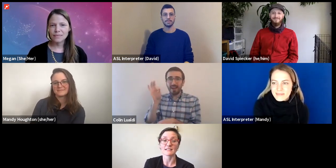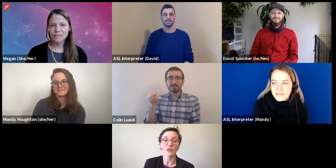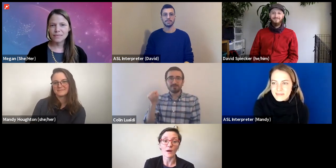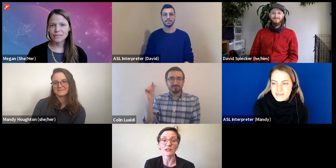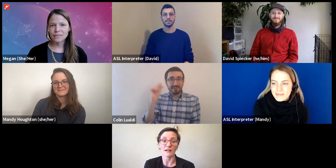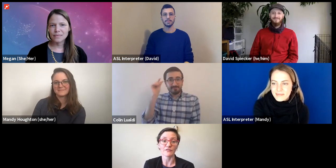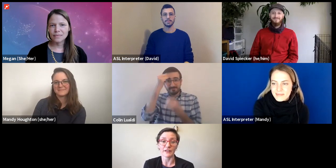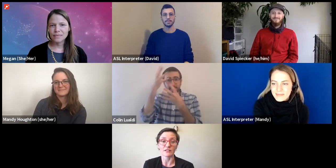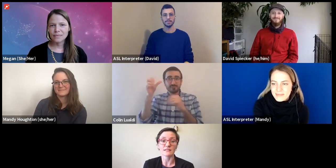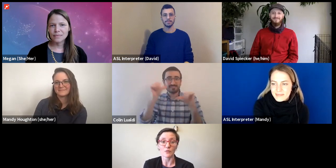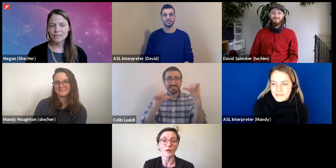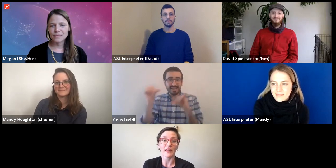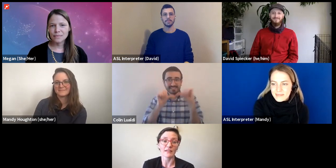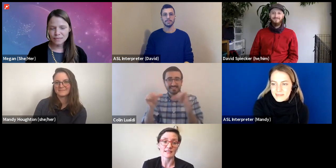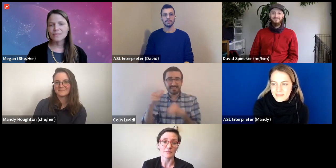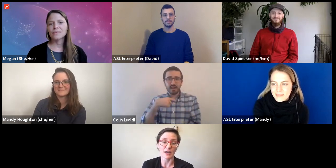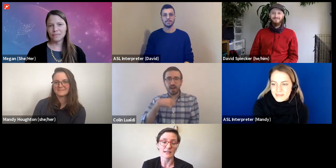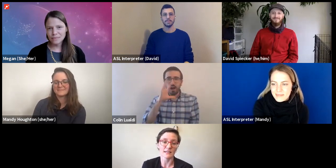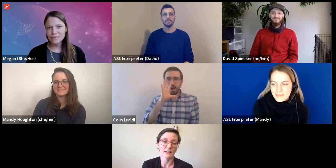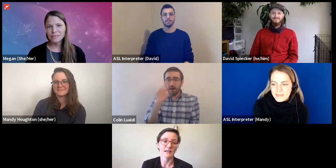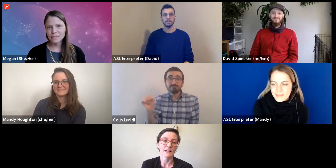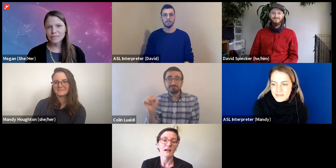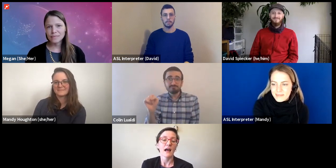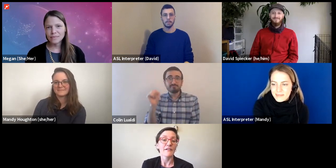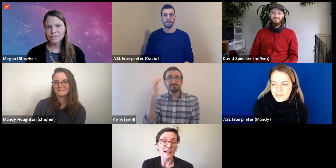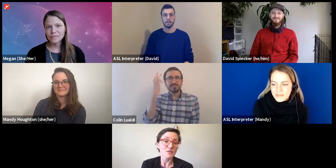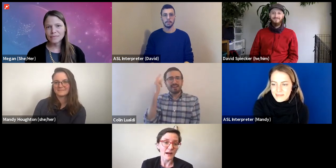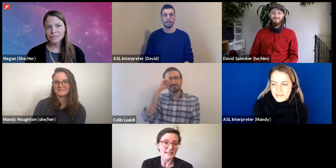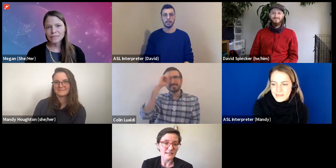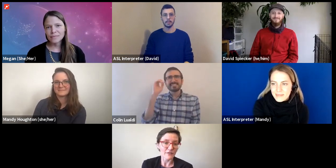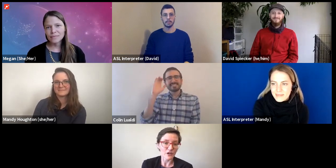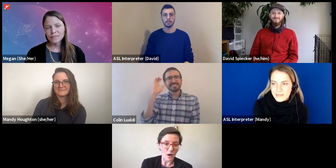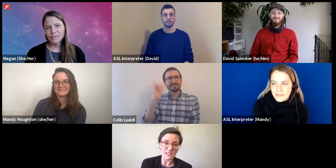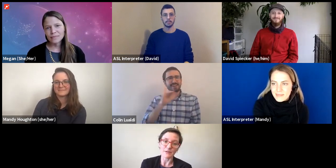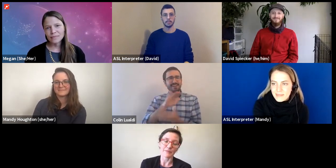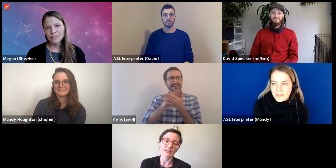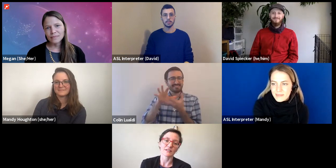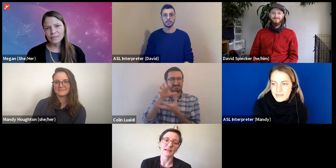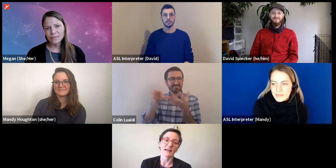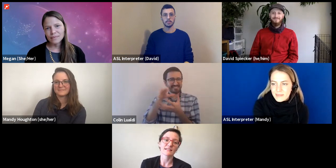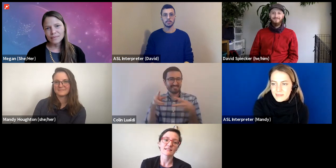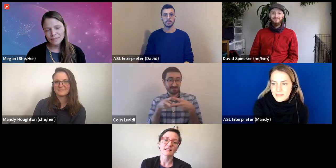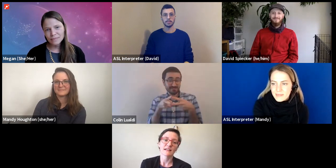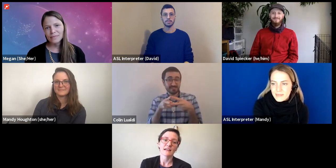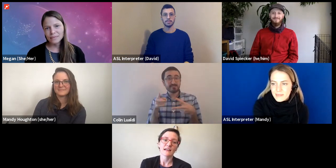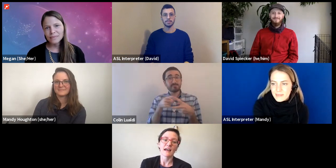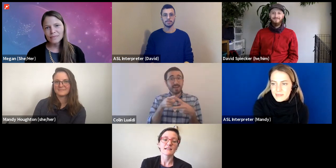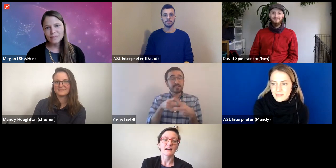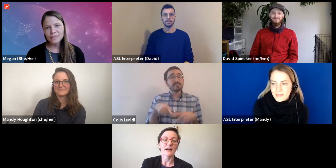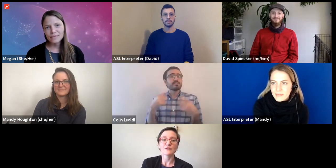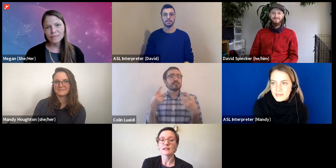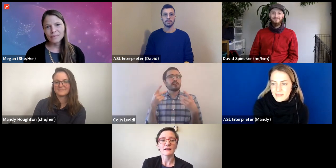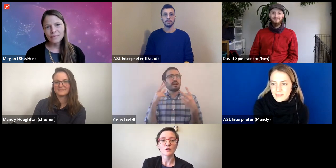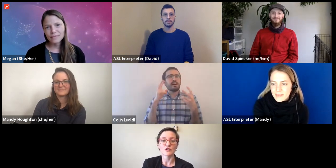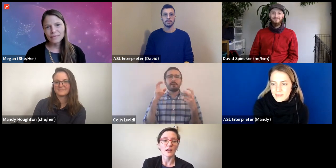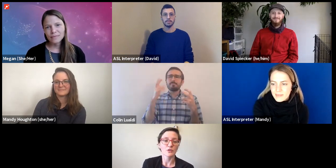physics has quite a lot of fields within the subject. That's where I discovered quantum information science. And